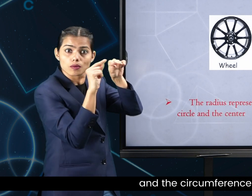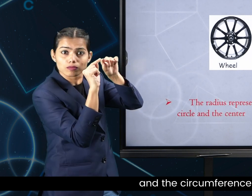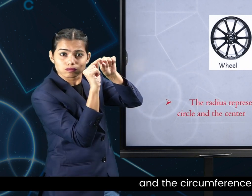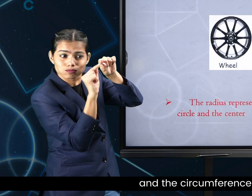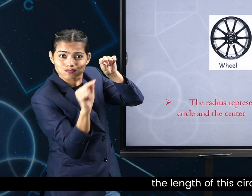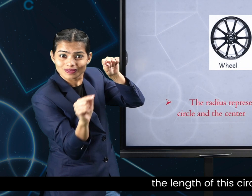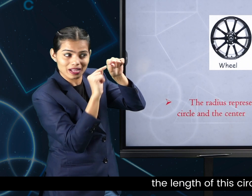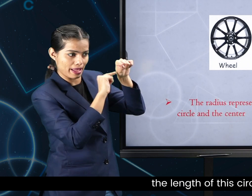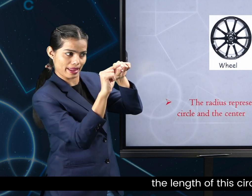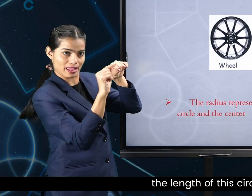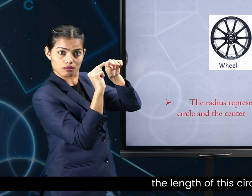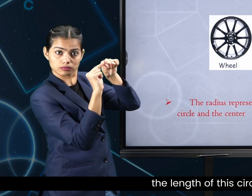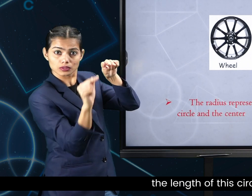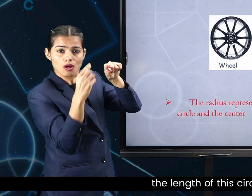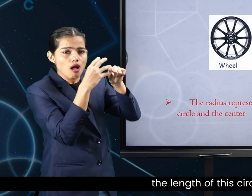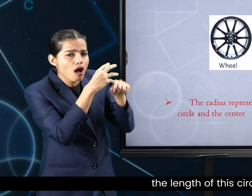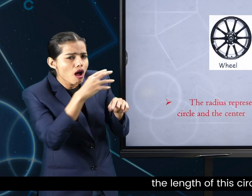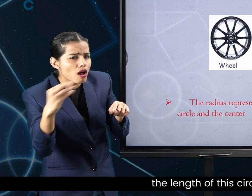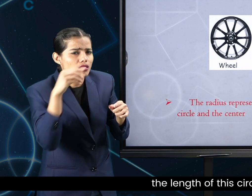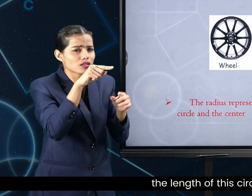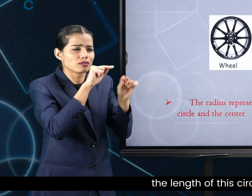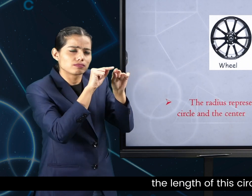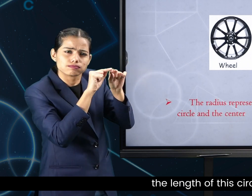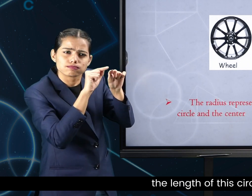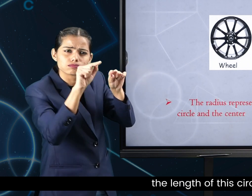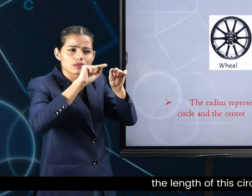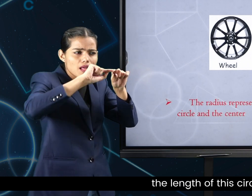measures the length of the circle's boundary.